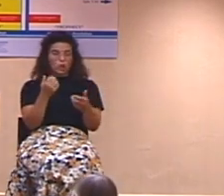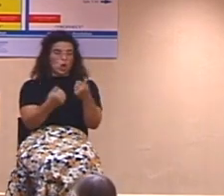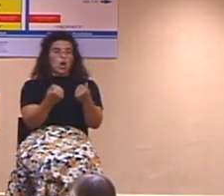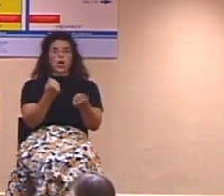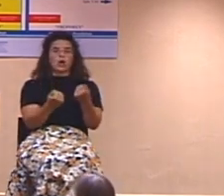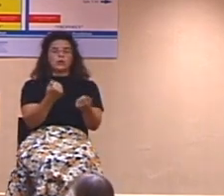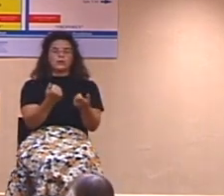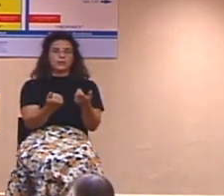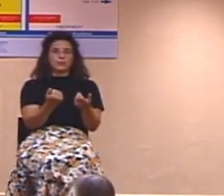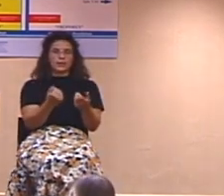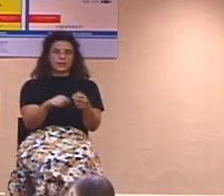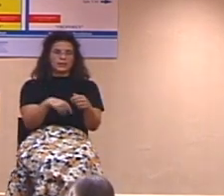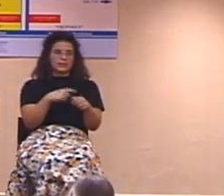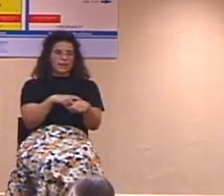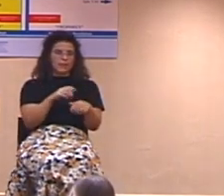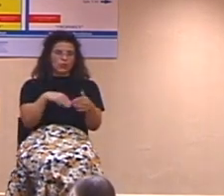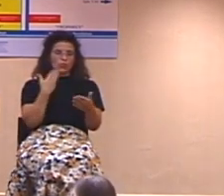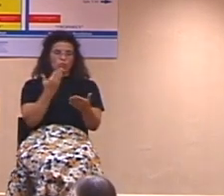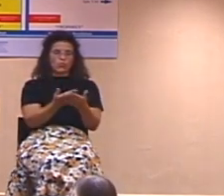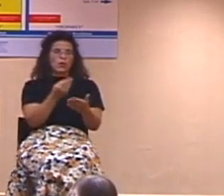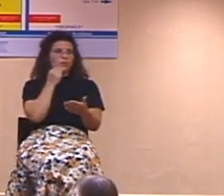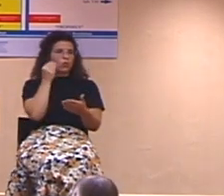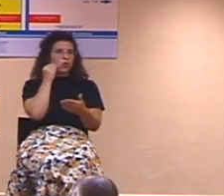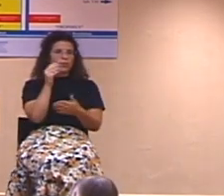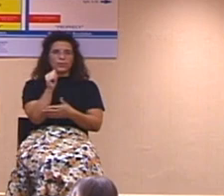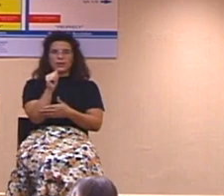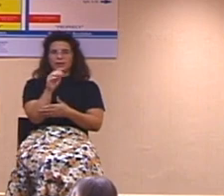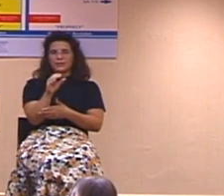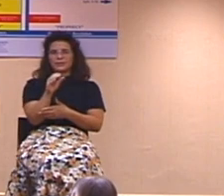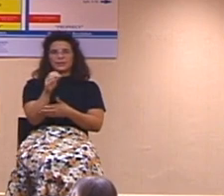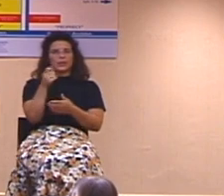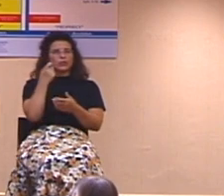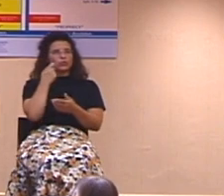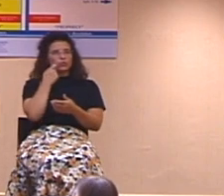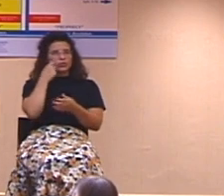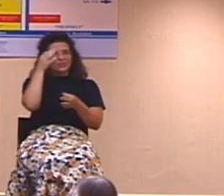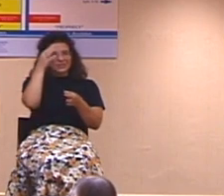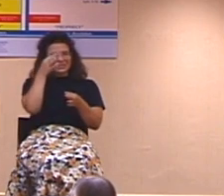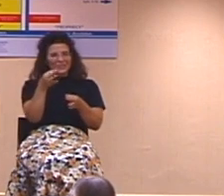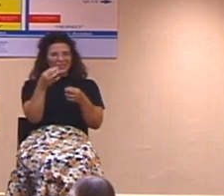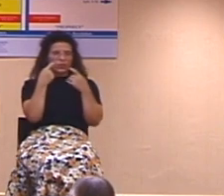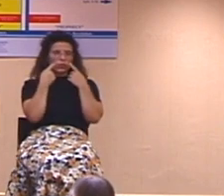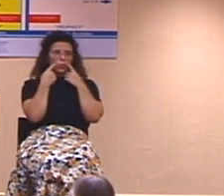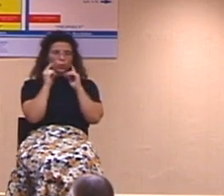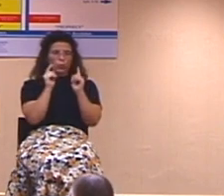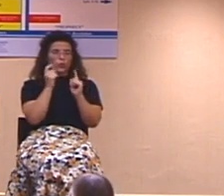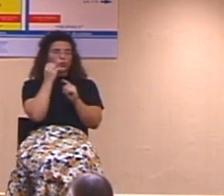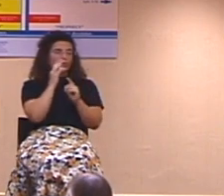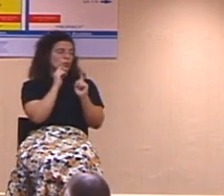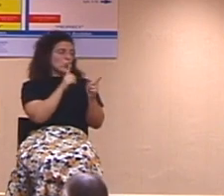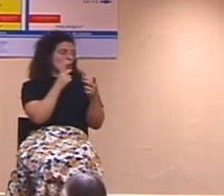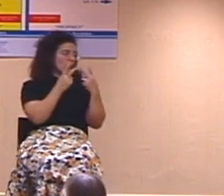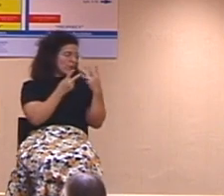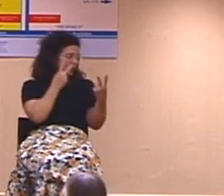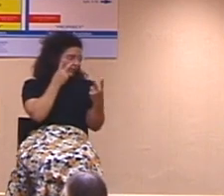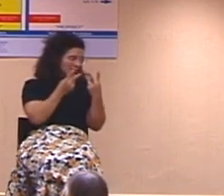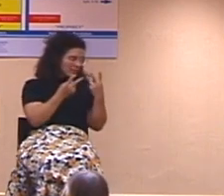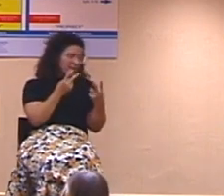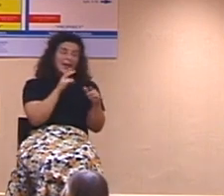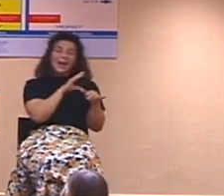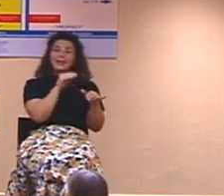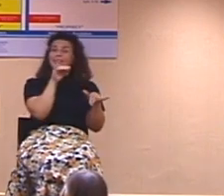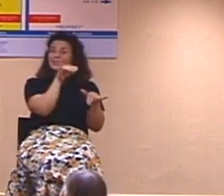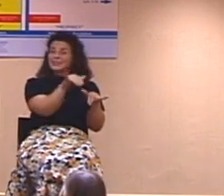car, and by the time you get home, the AC has just decided to work. So if you're going to come out and visit and to